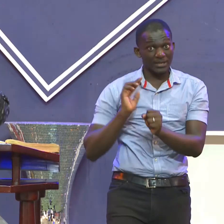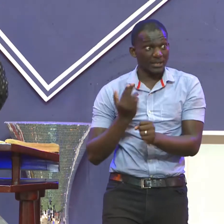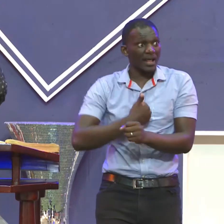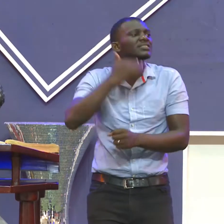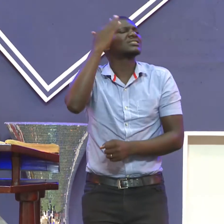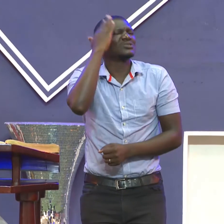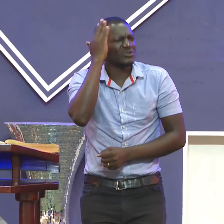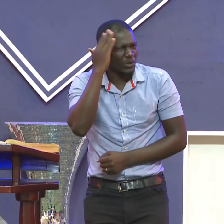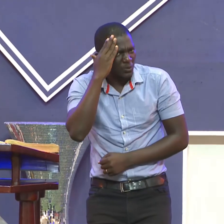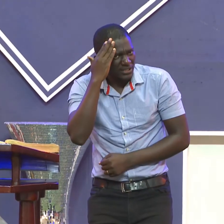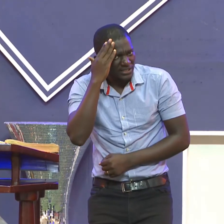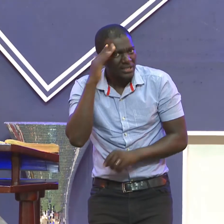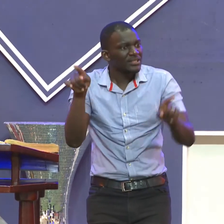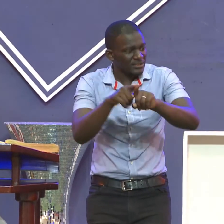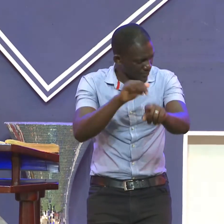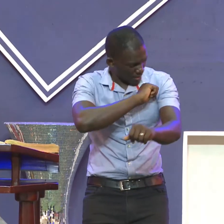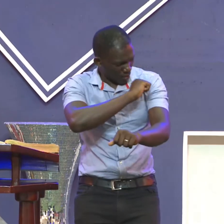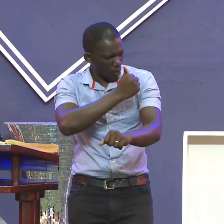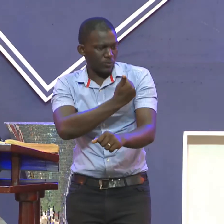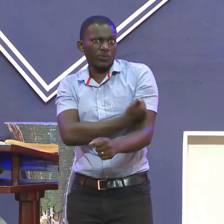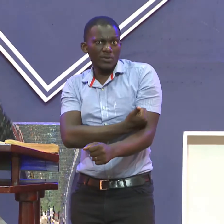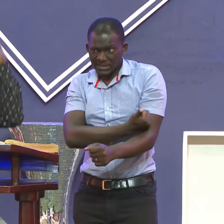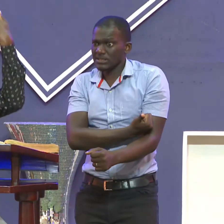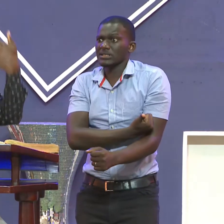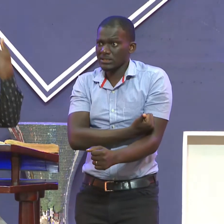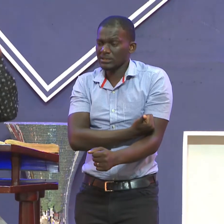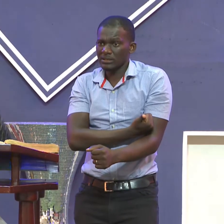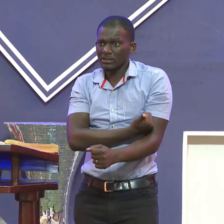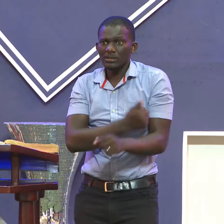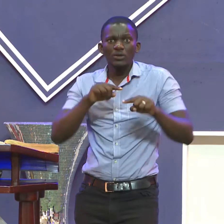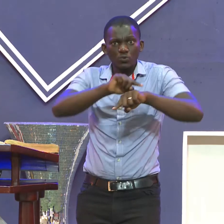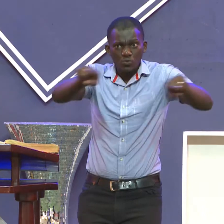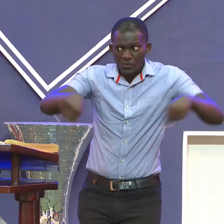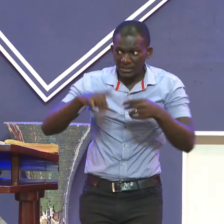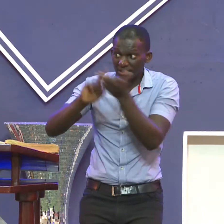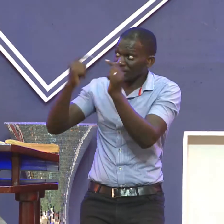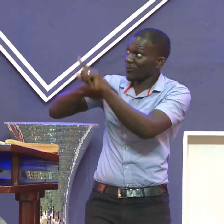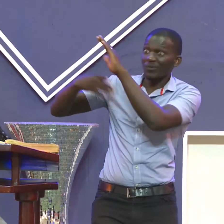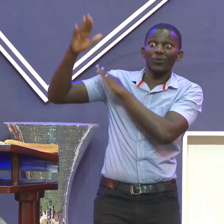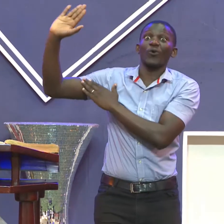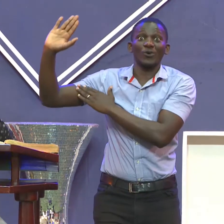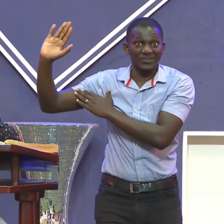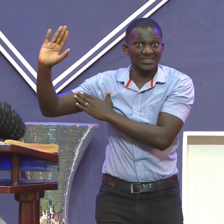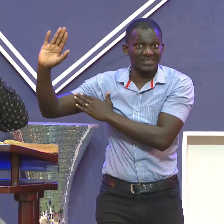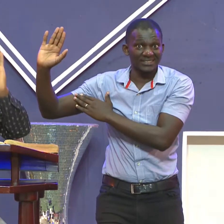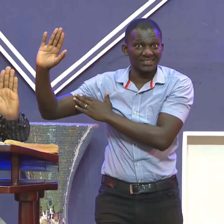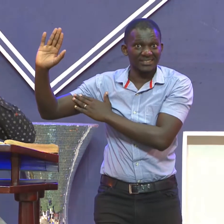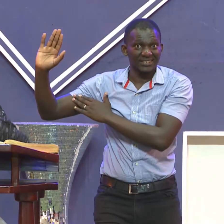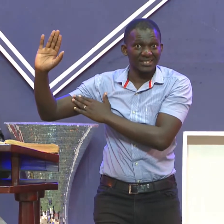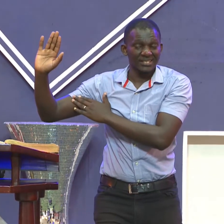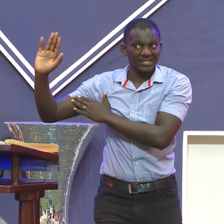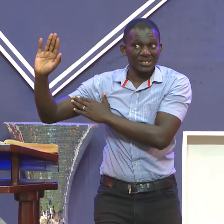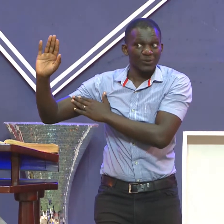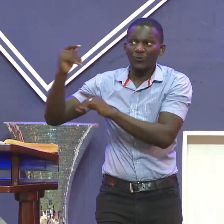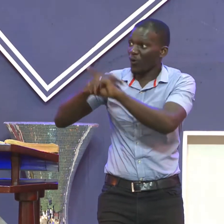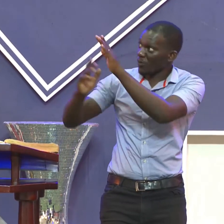chimanyi nebu wabu yinza. Knowing very well that even if it's authority, tujia kuye. We get that authority from him.